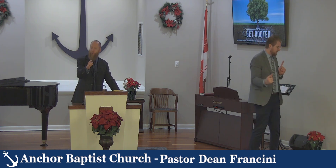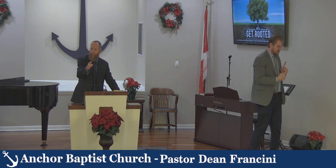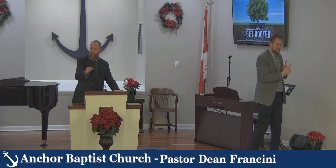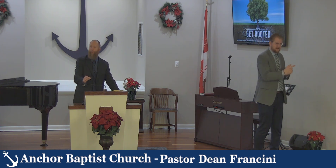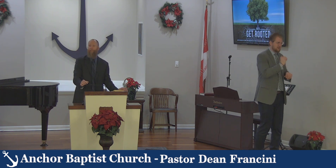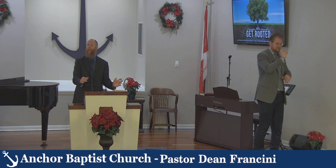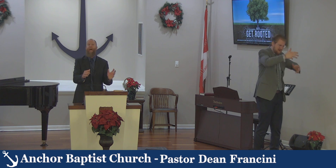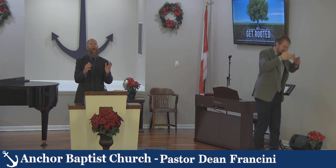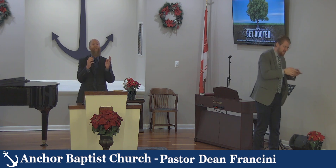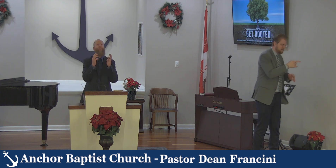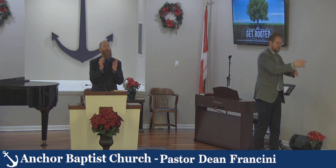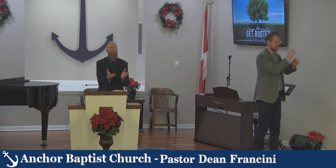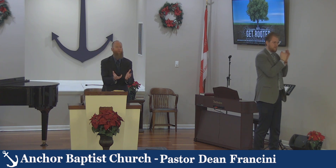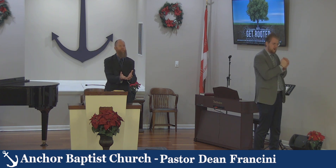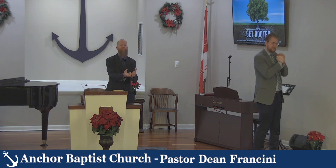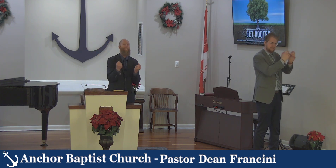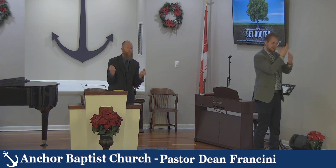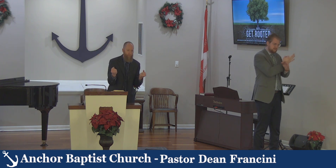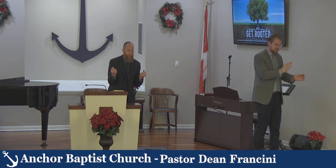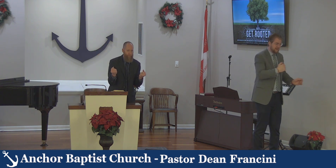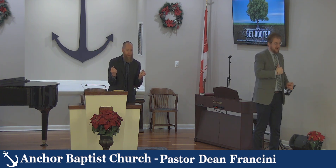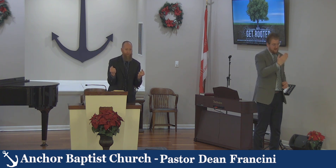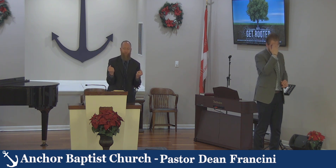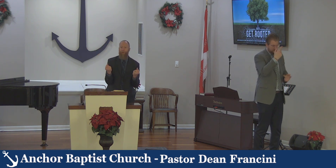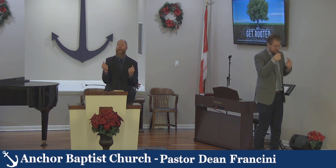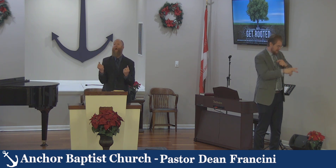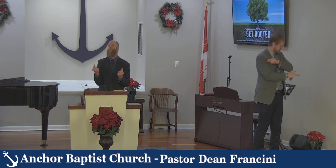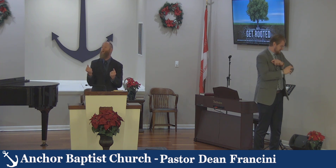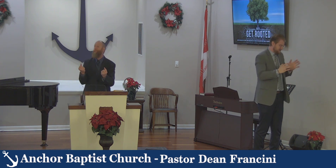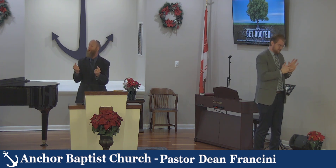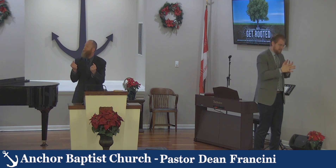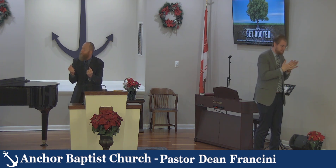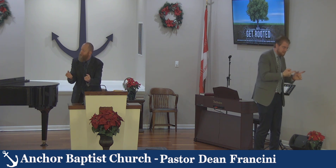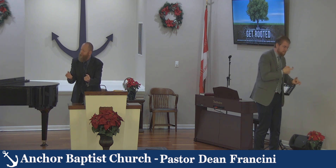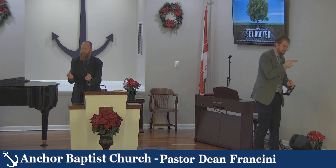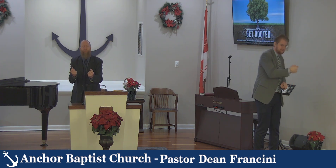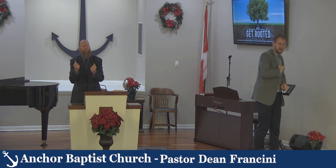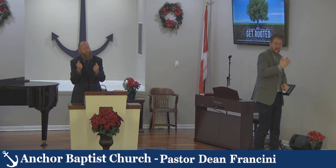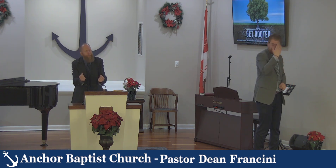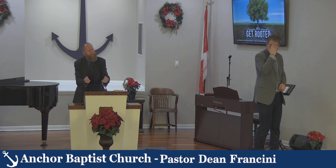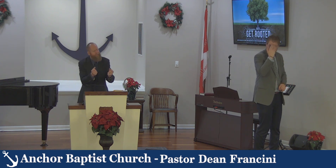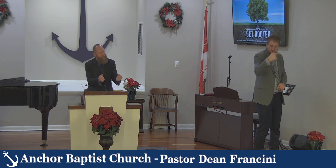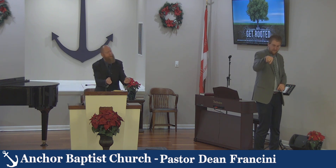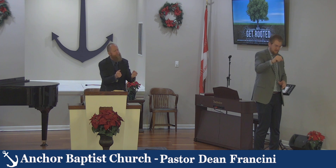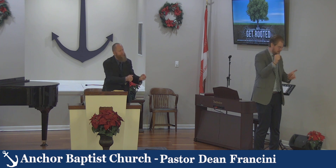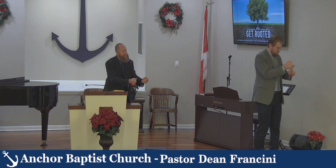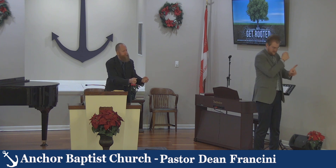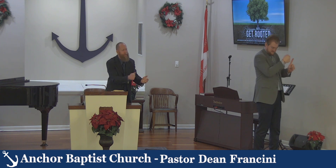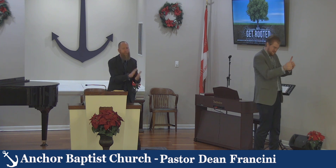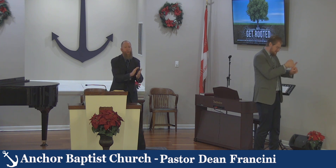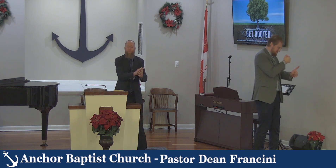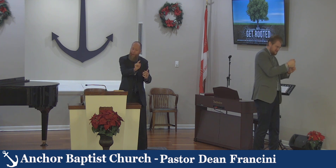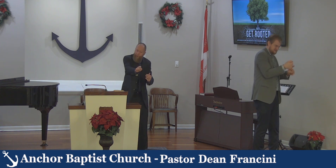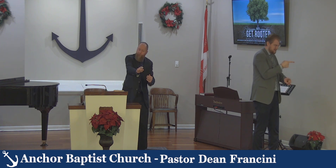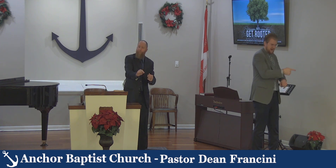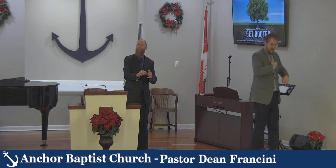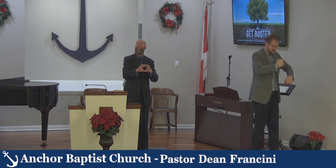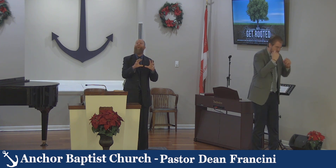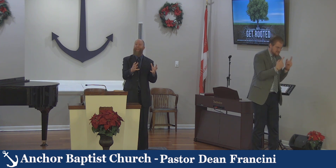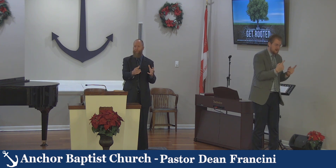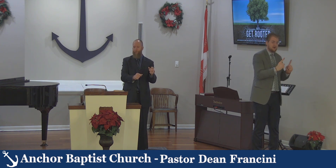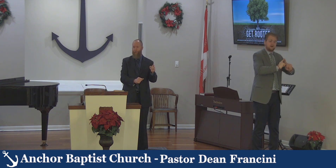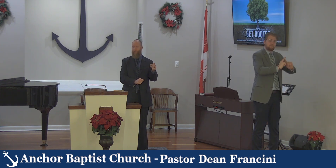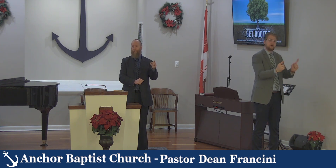you worship freely. I know that they're stealing the Word of God from you. I know that they're persecuting you for preaching the name of Jesus Christ. But I want you to